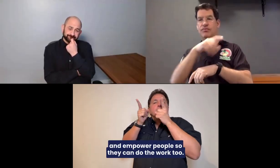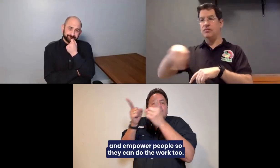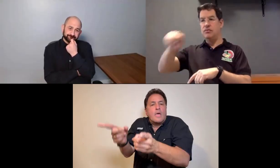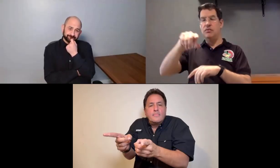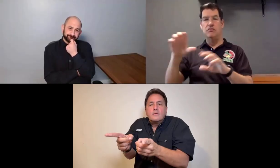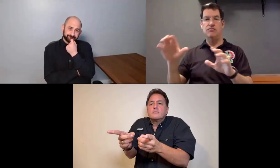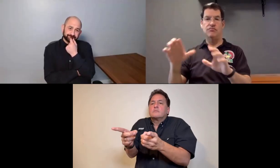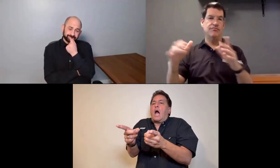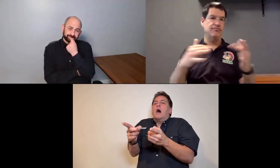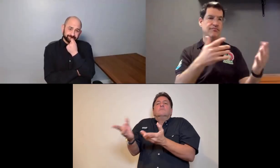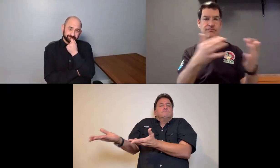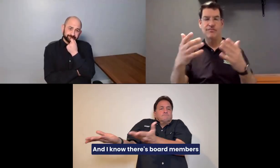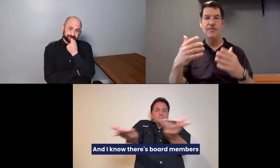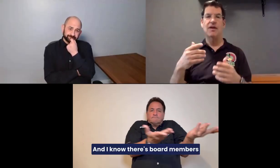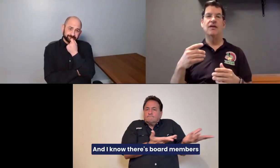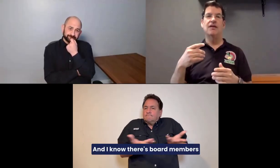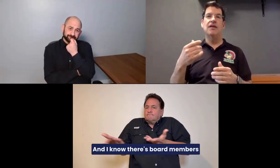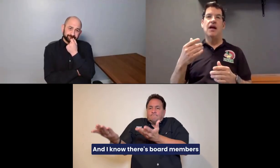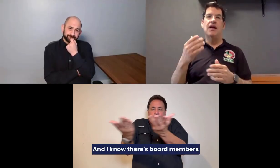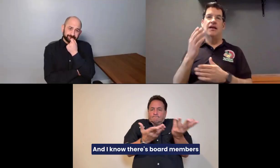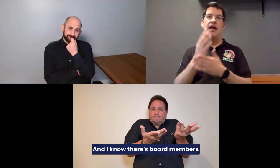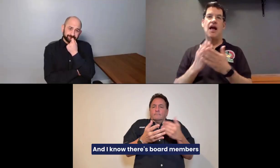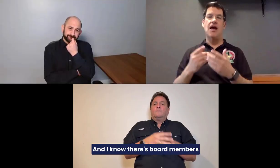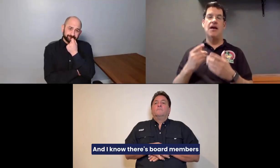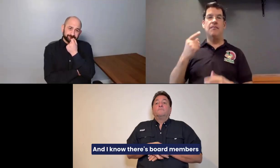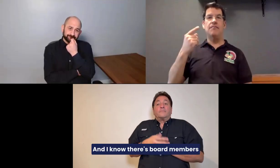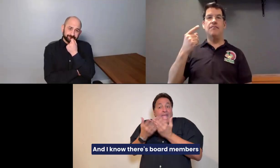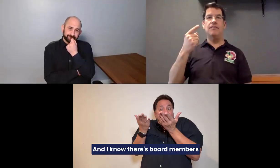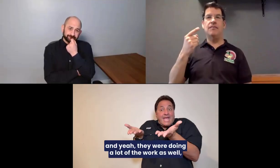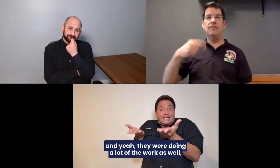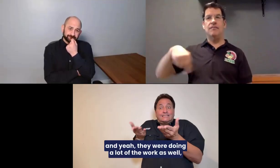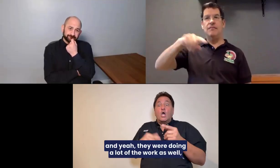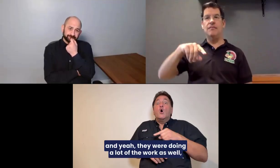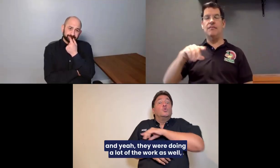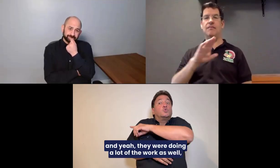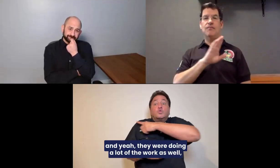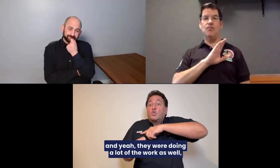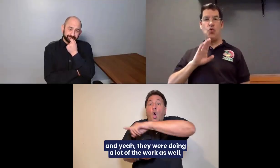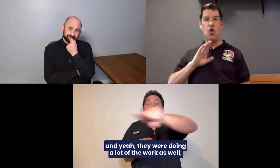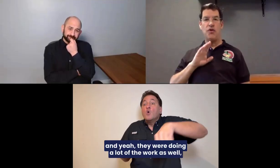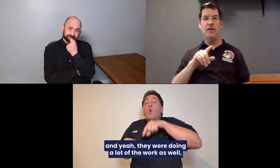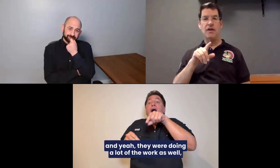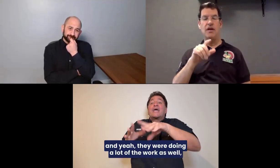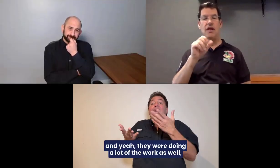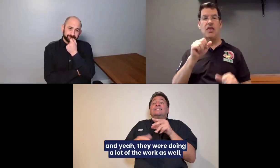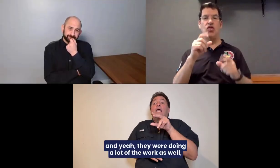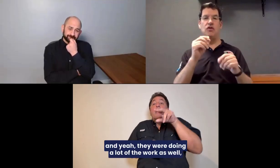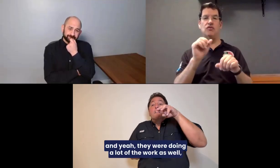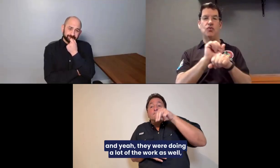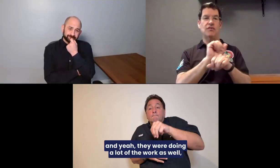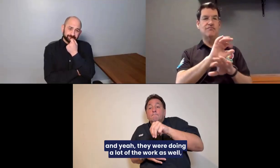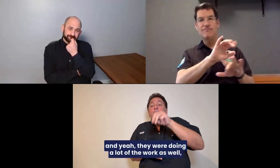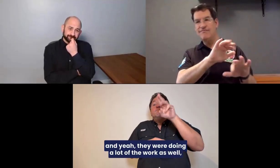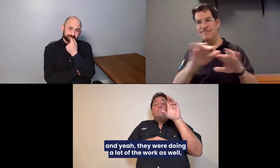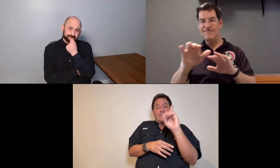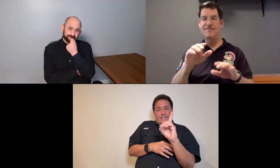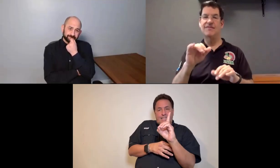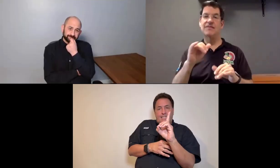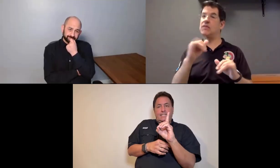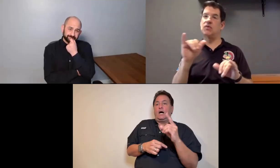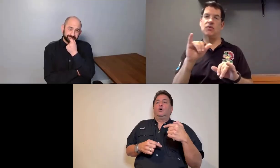work too. And I know there's board members, and yeah, they were doing a lot of the work as